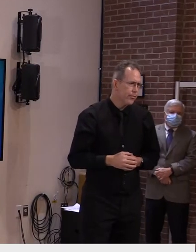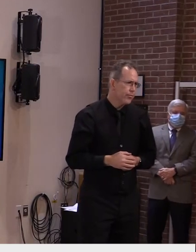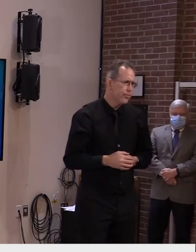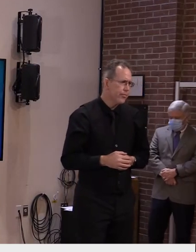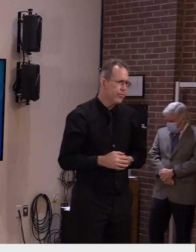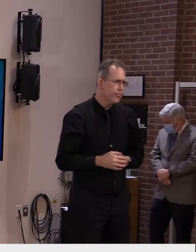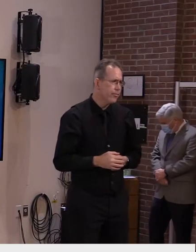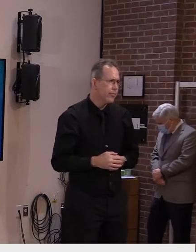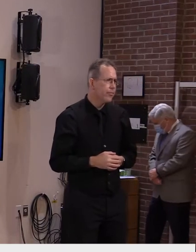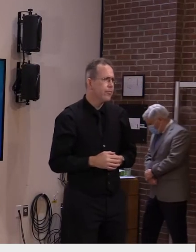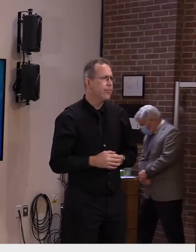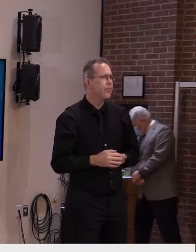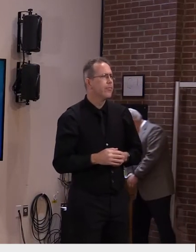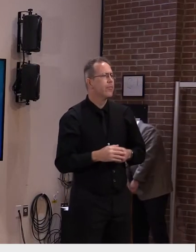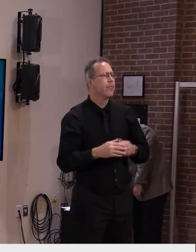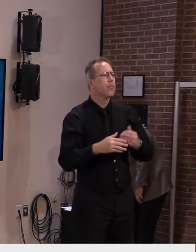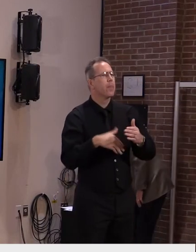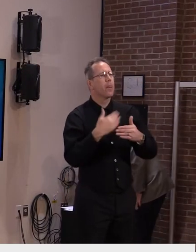Derek, 7 days.